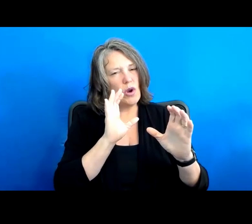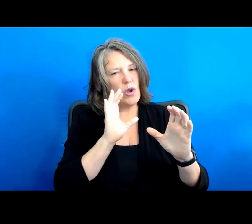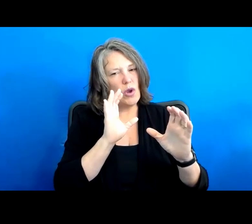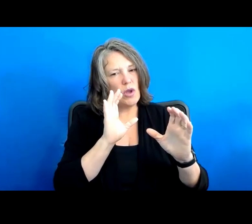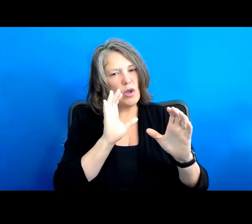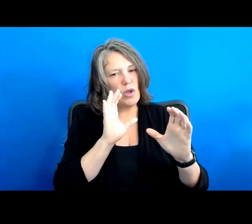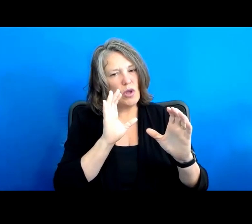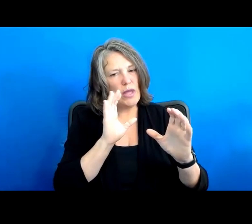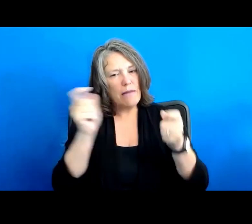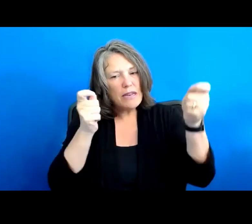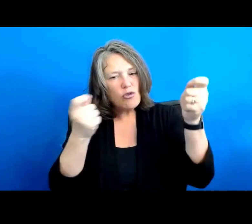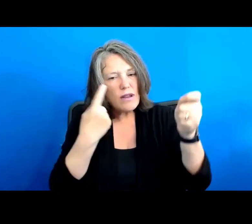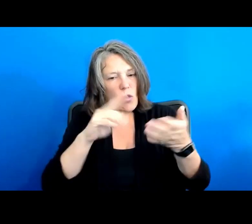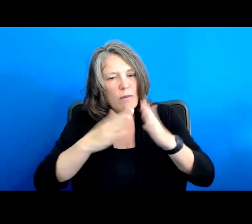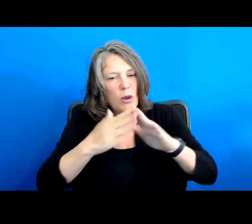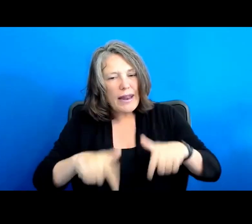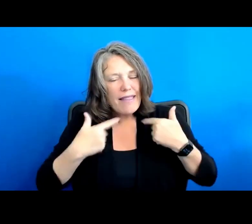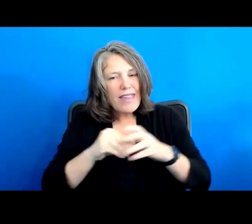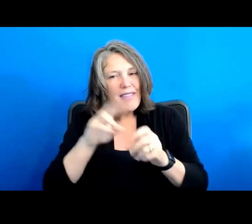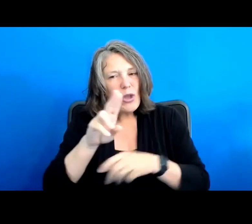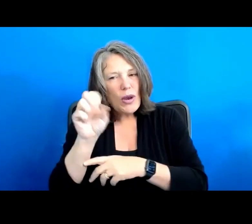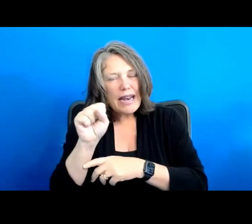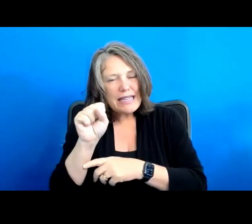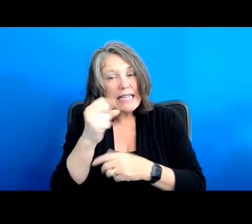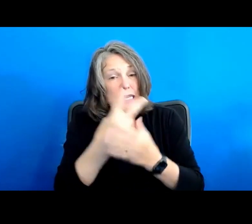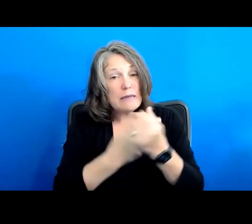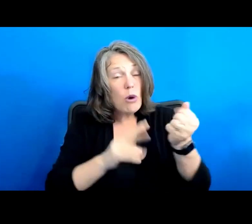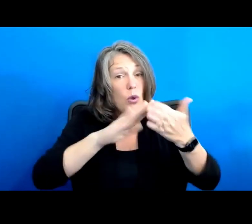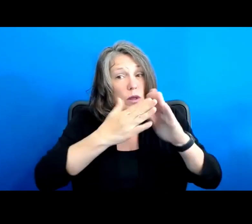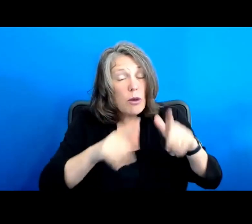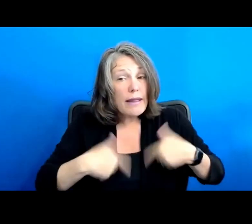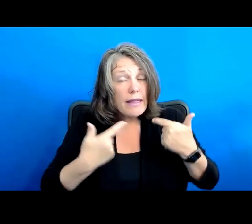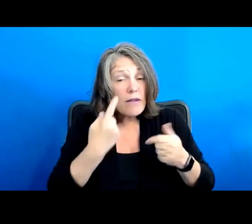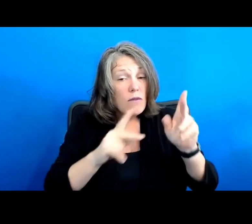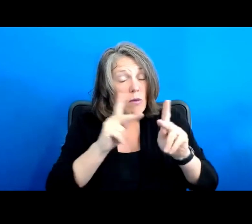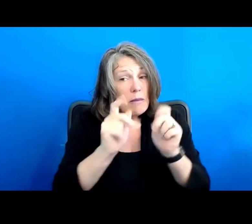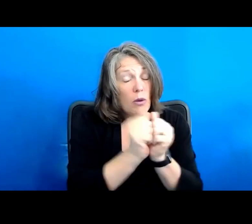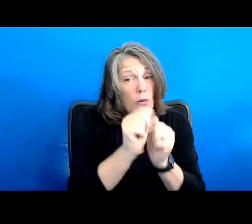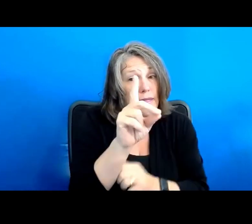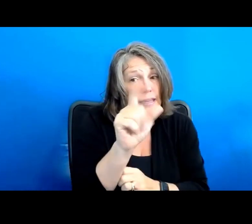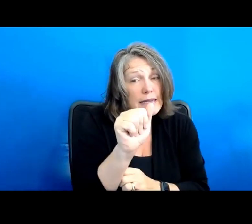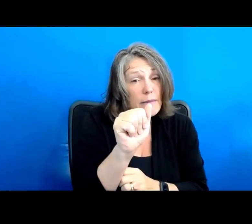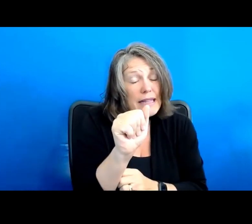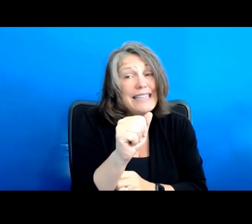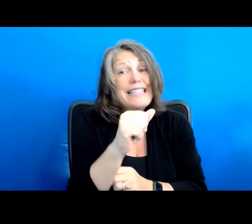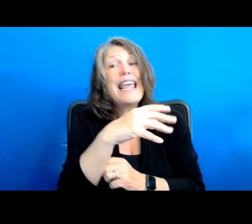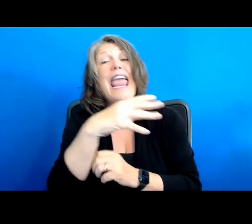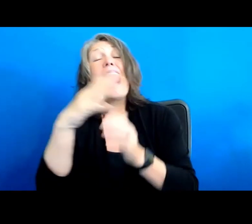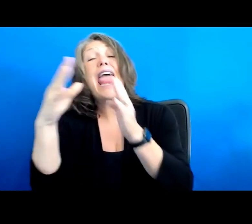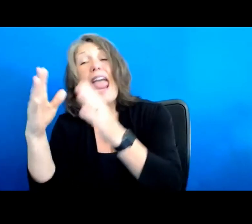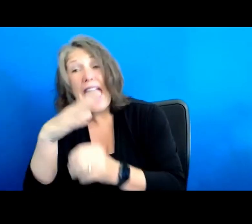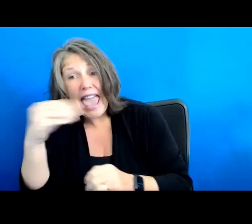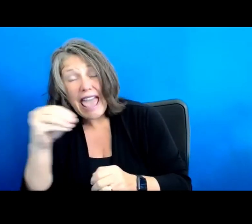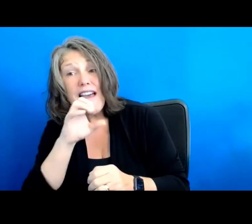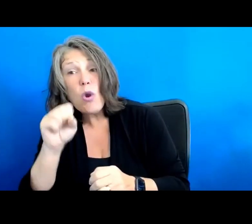States focuses both on community living for people with disabilities and older